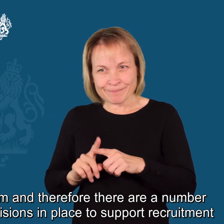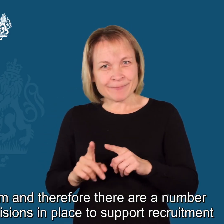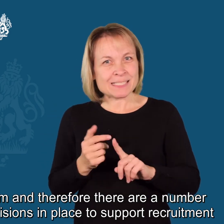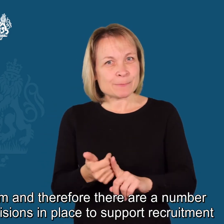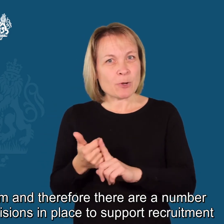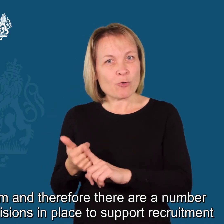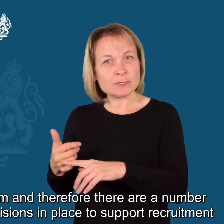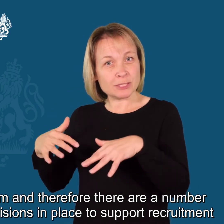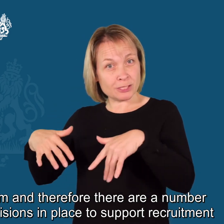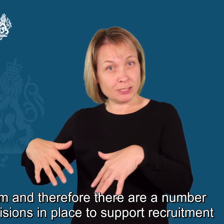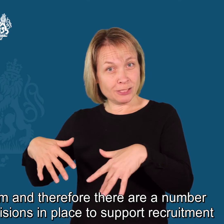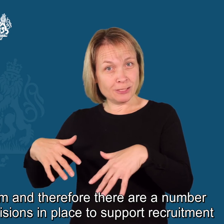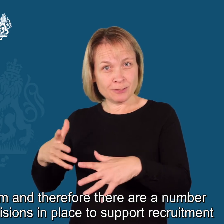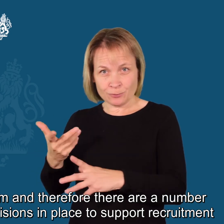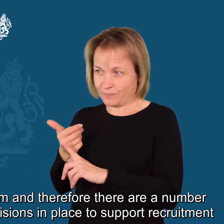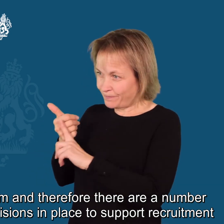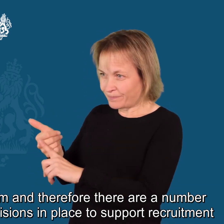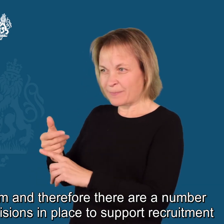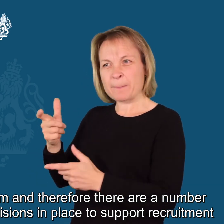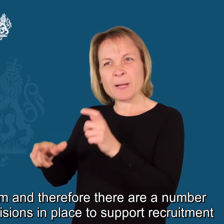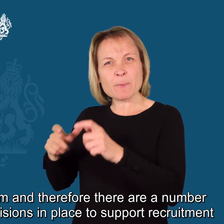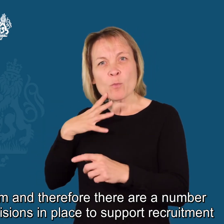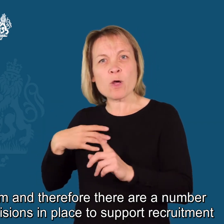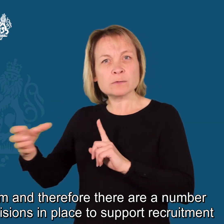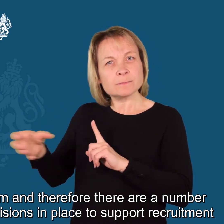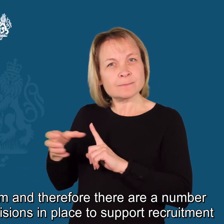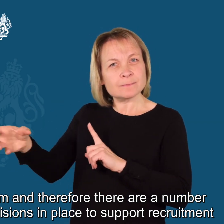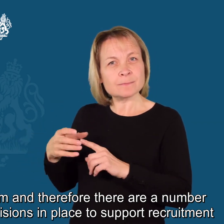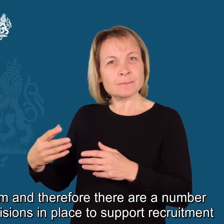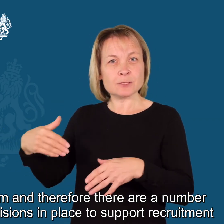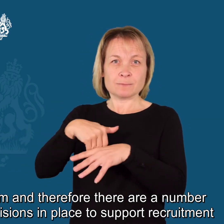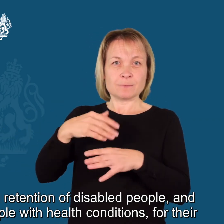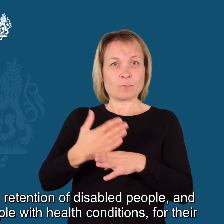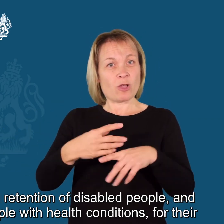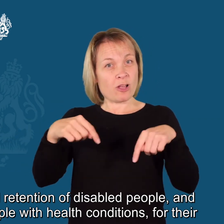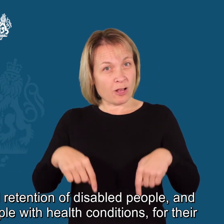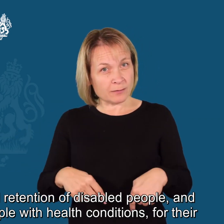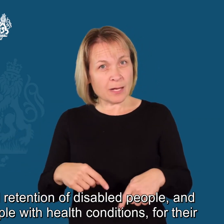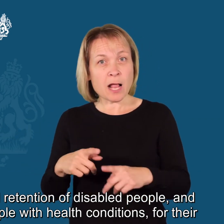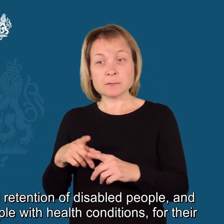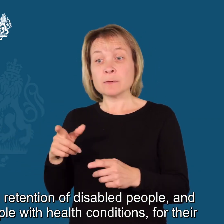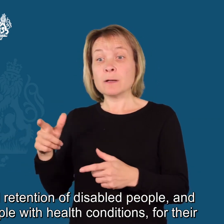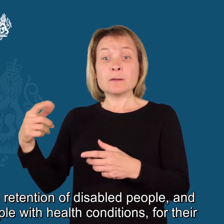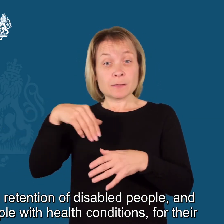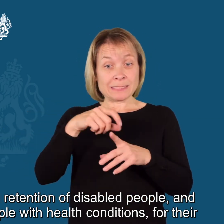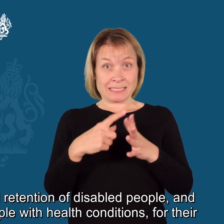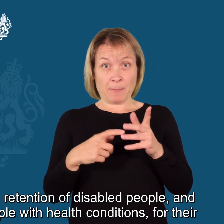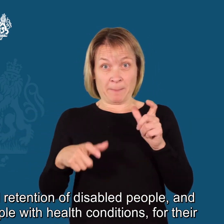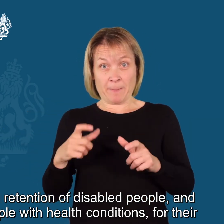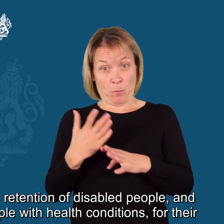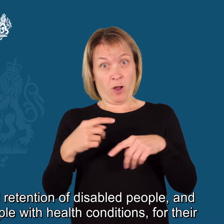in place to support recruitment and retention of disabled people and people with health conditions for their skills and